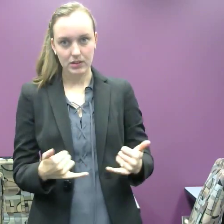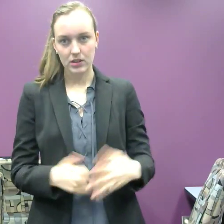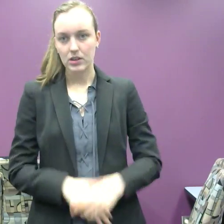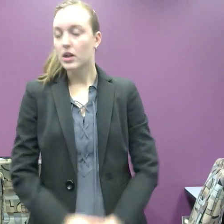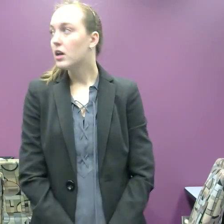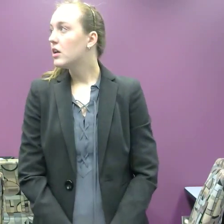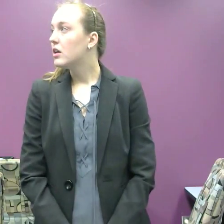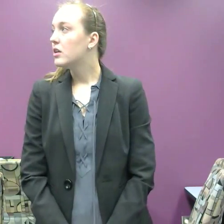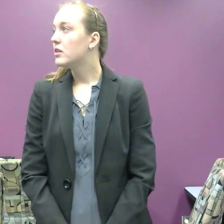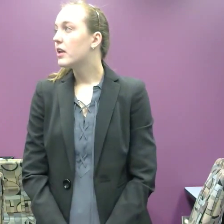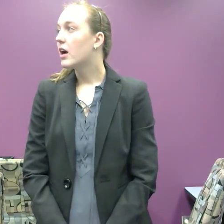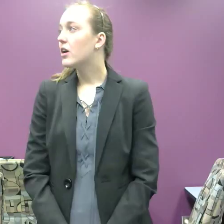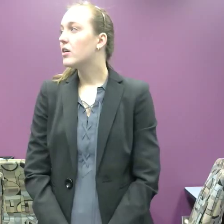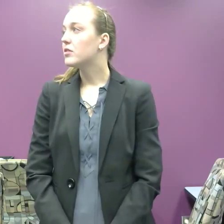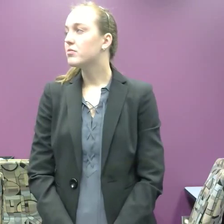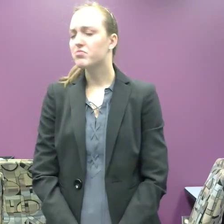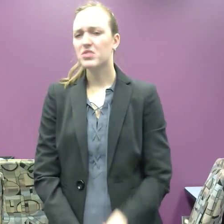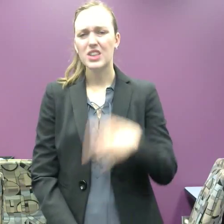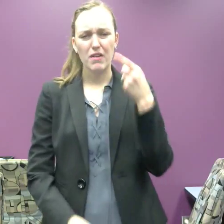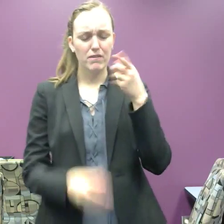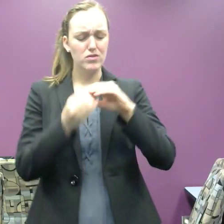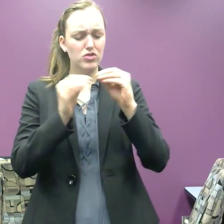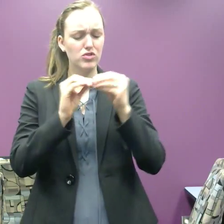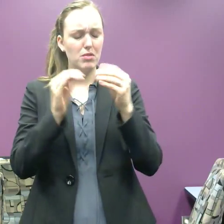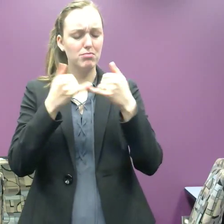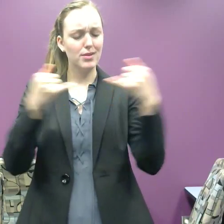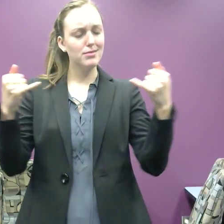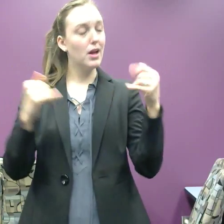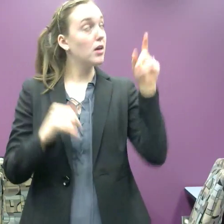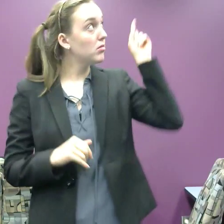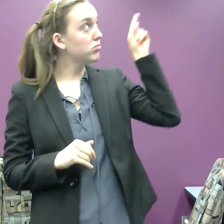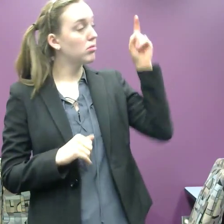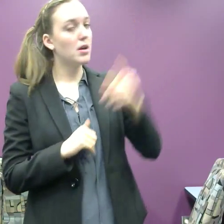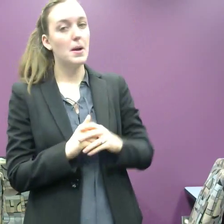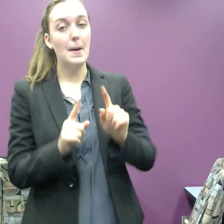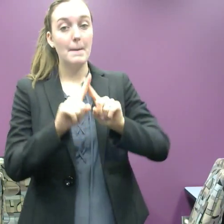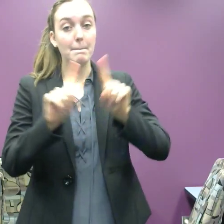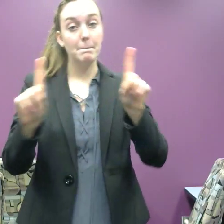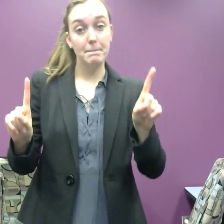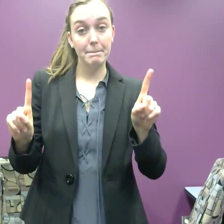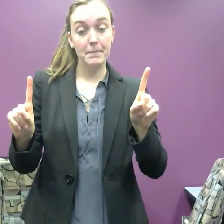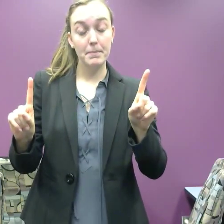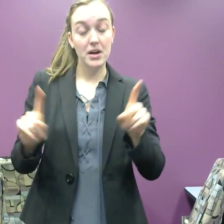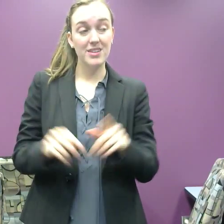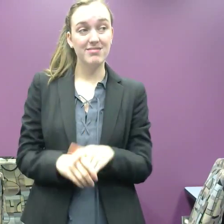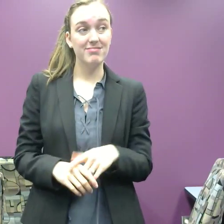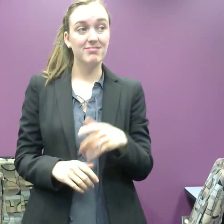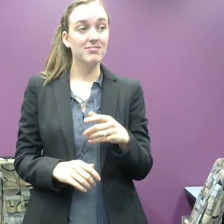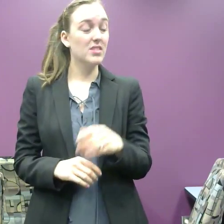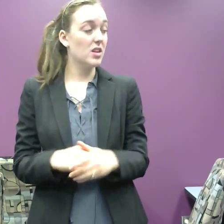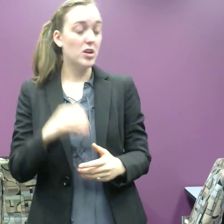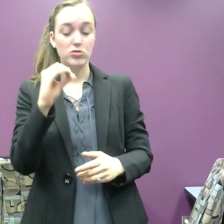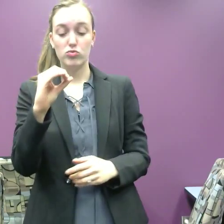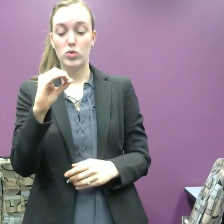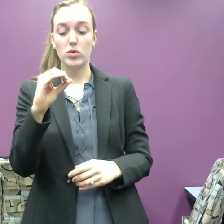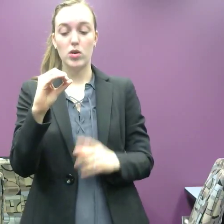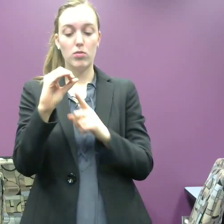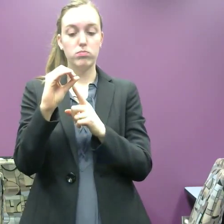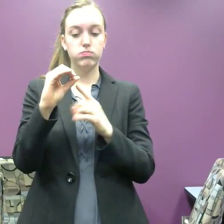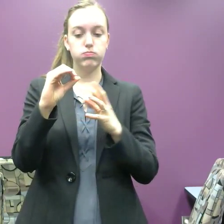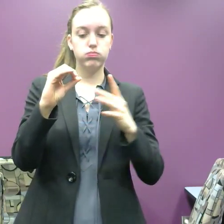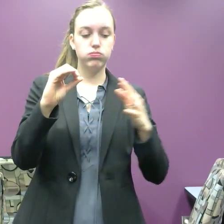we made this first number line. What would have happened if we chose 0 here and 1